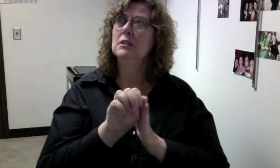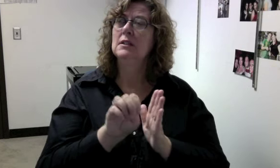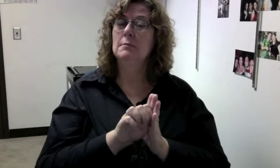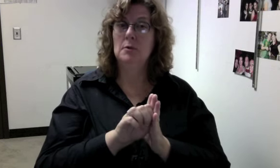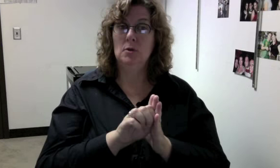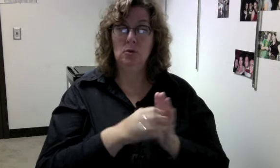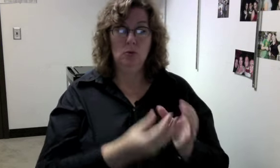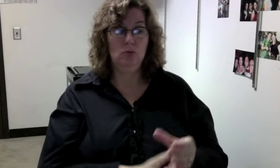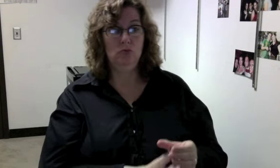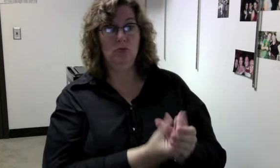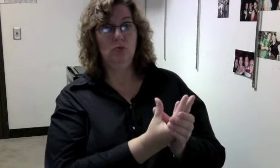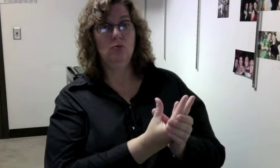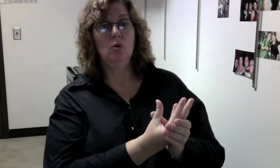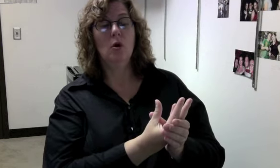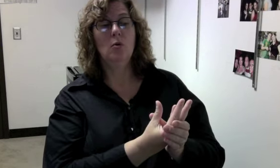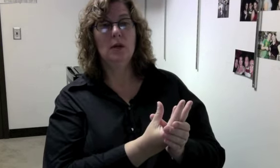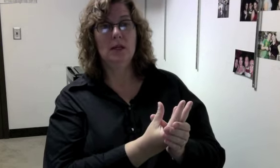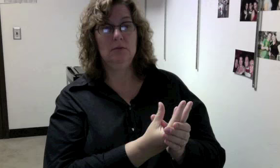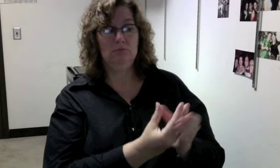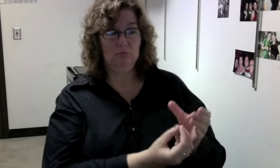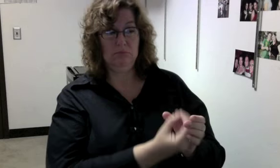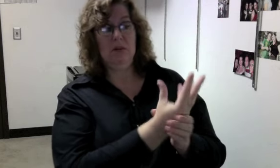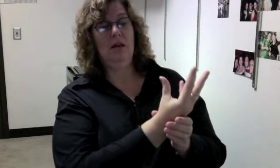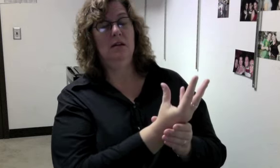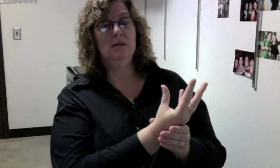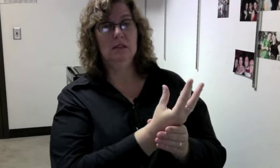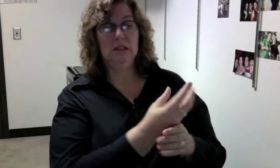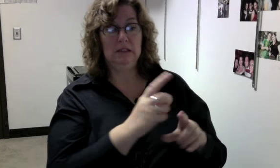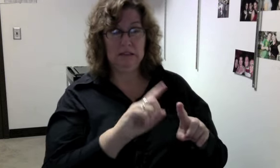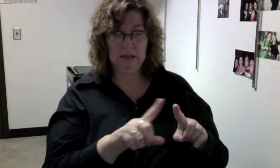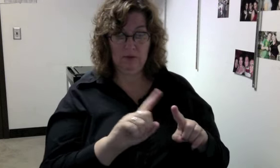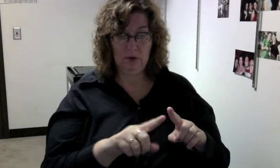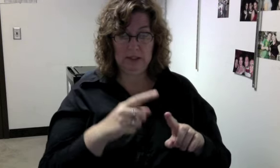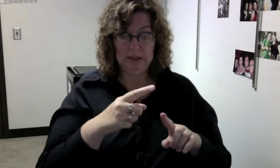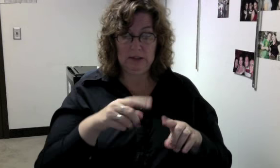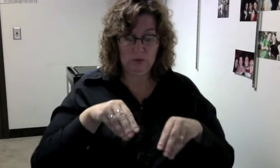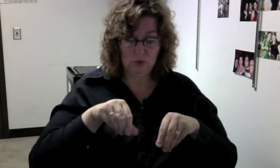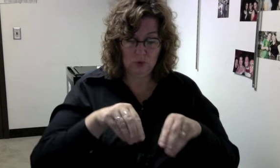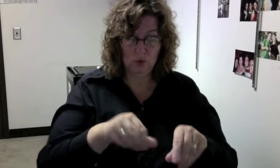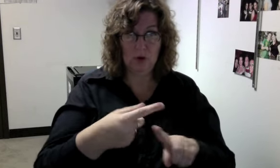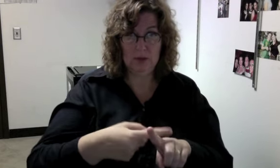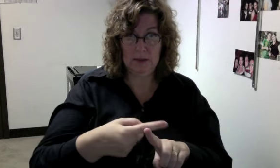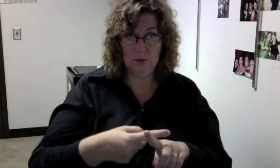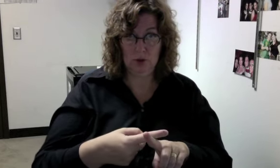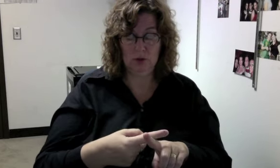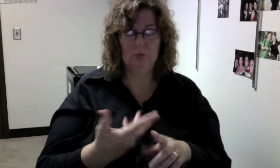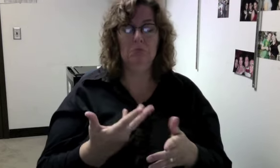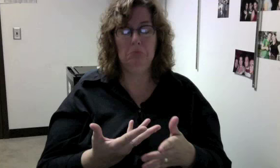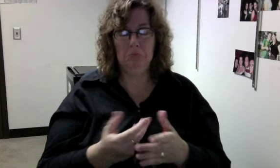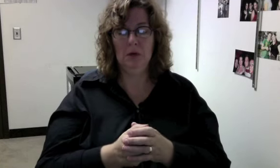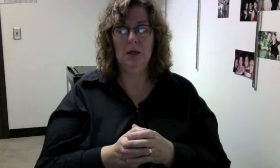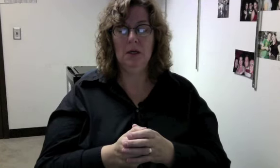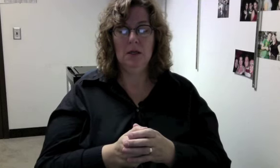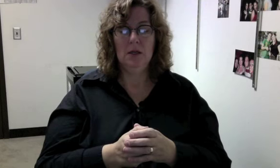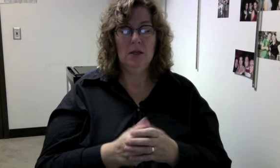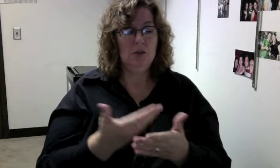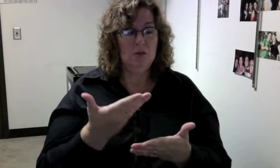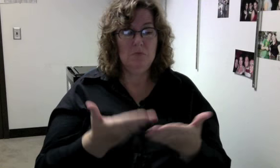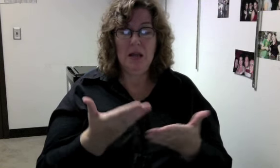of the plant in different temperatures of soil. Well, when you start out, you may have extreme temperatures.